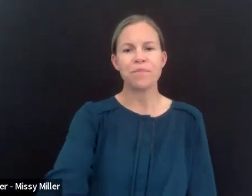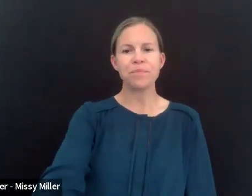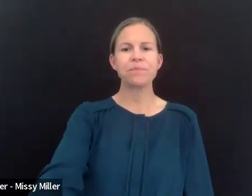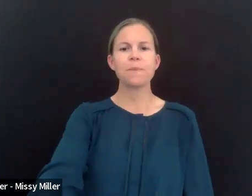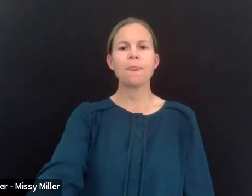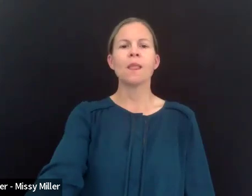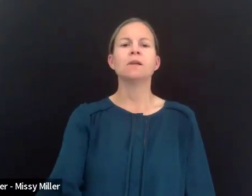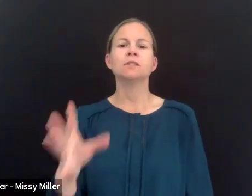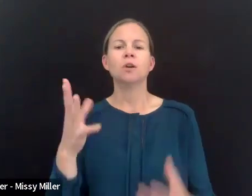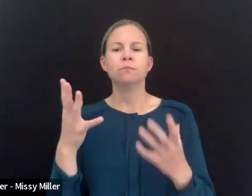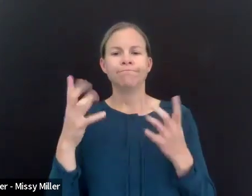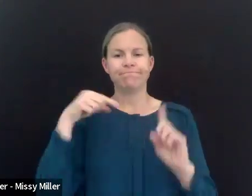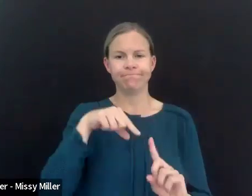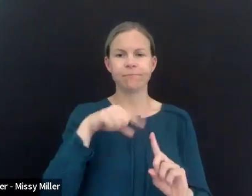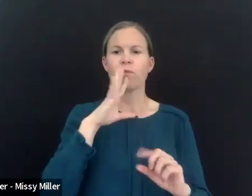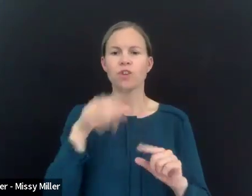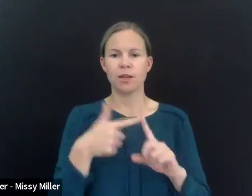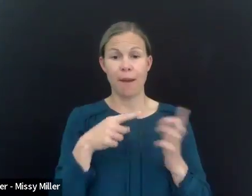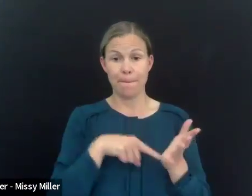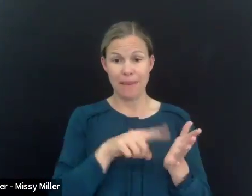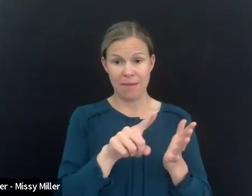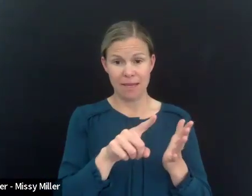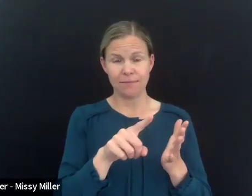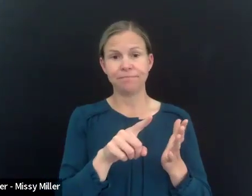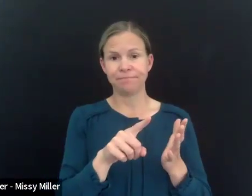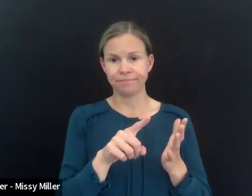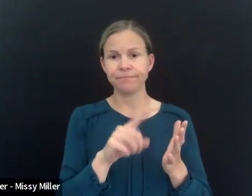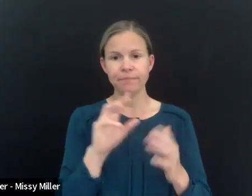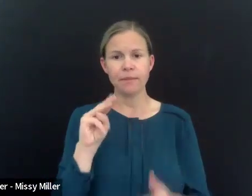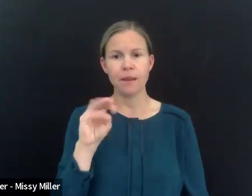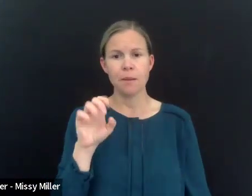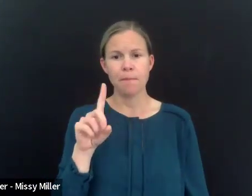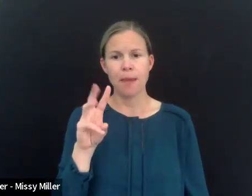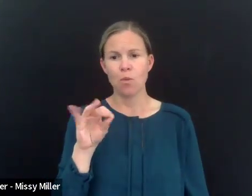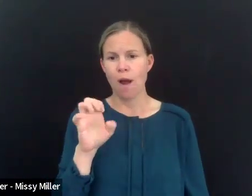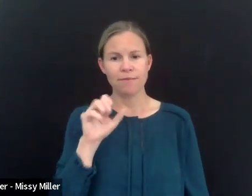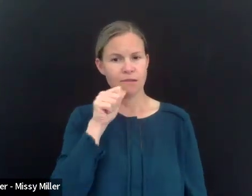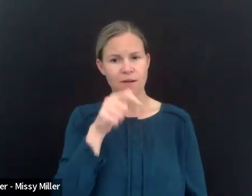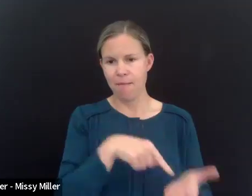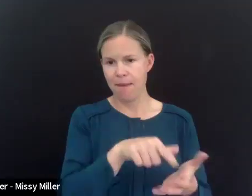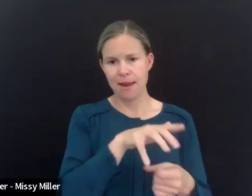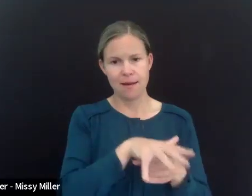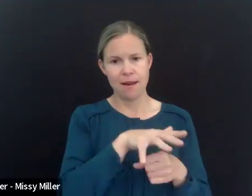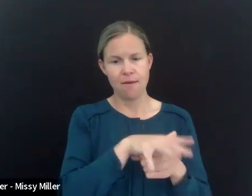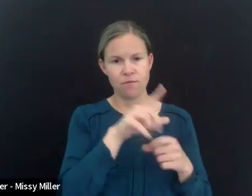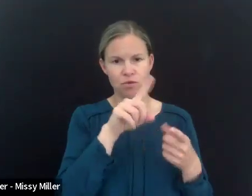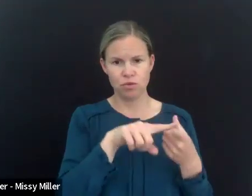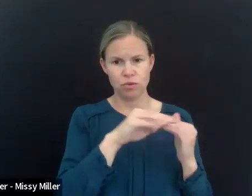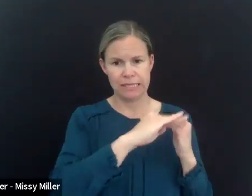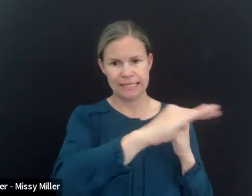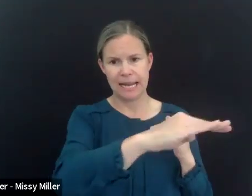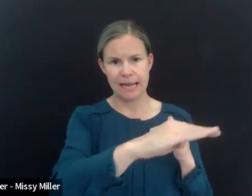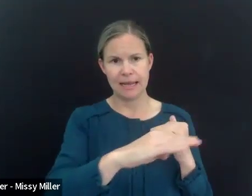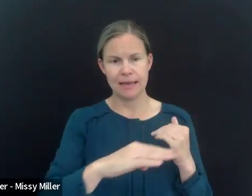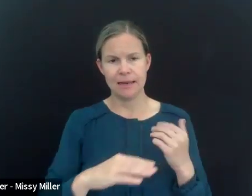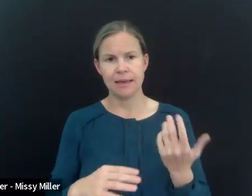getting reimbursed enough, how care is not sustainable or affordable for our families. But I would love to hear from